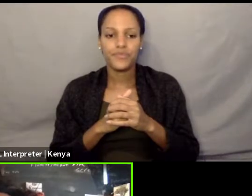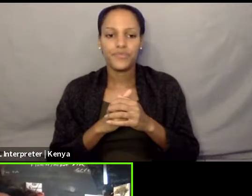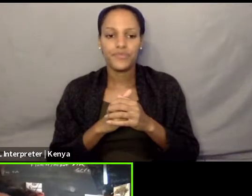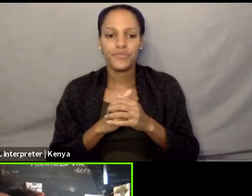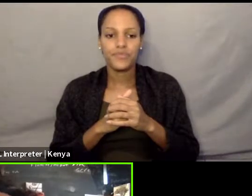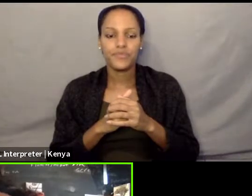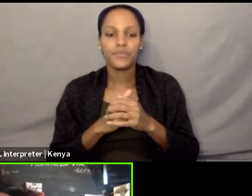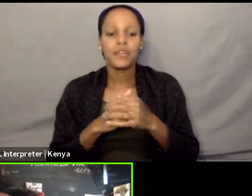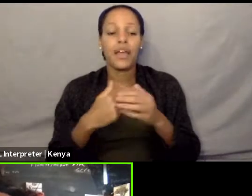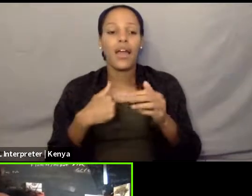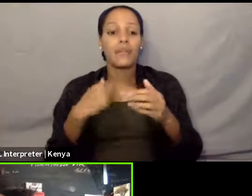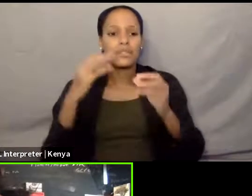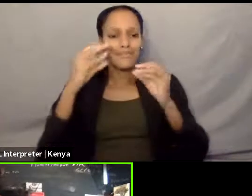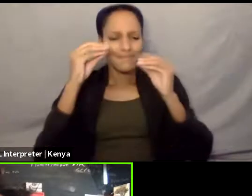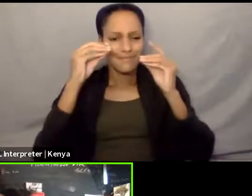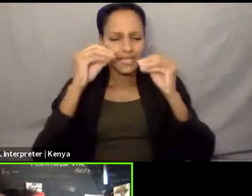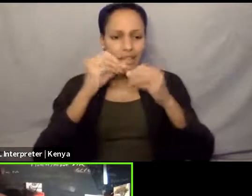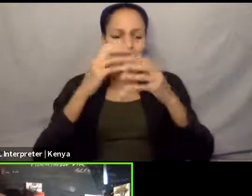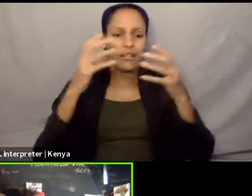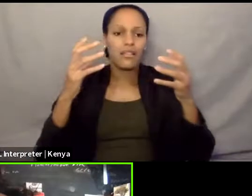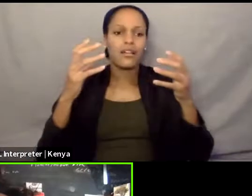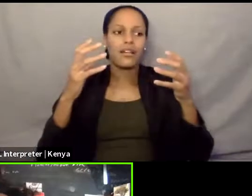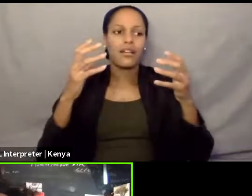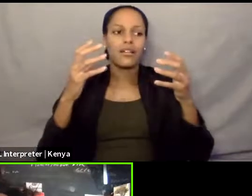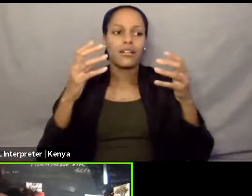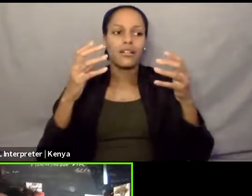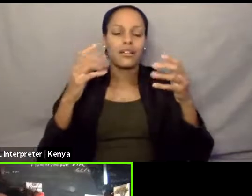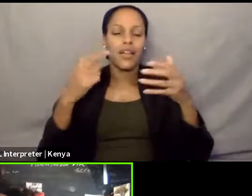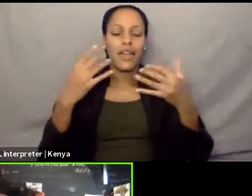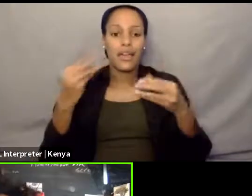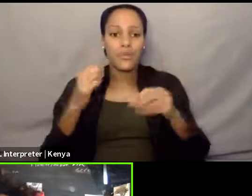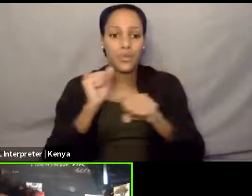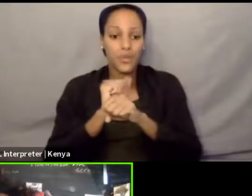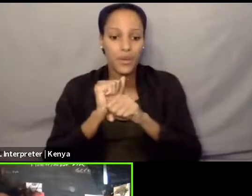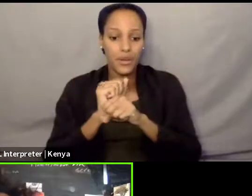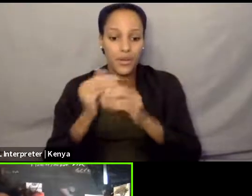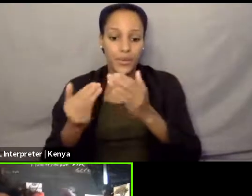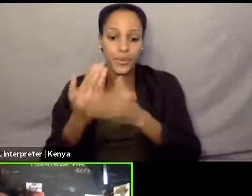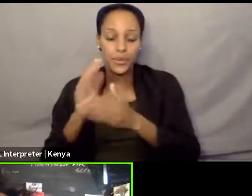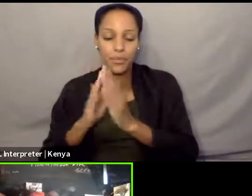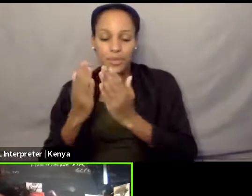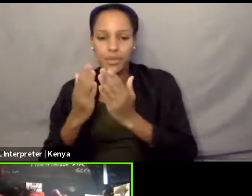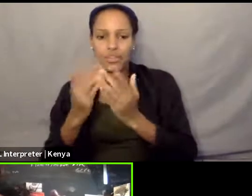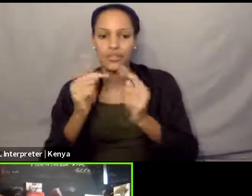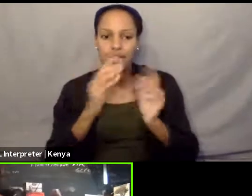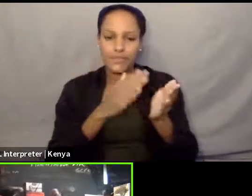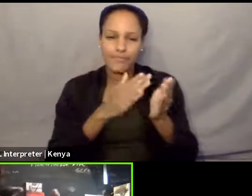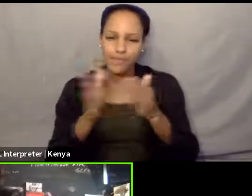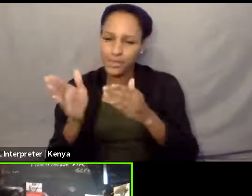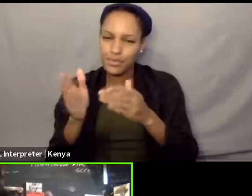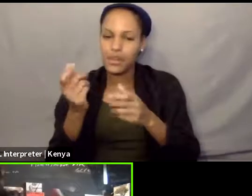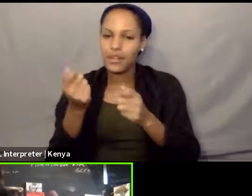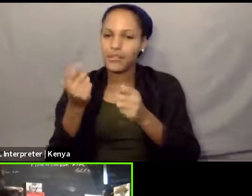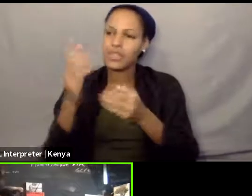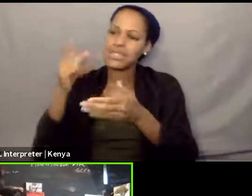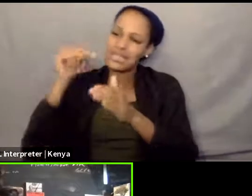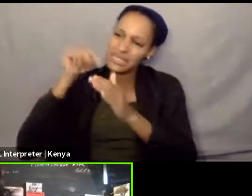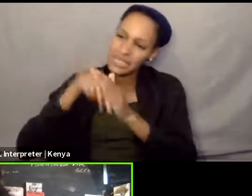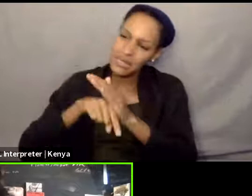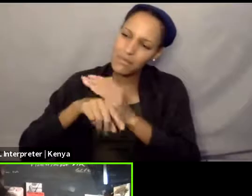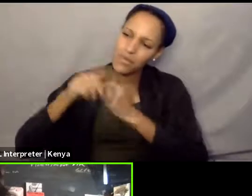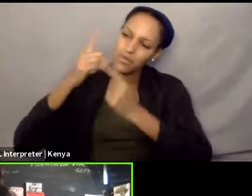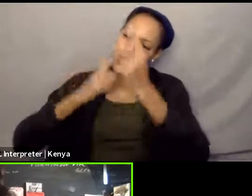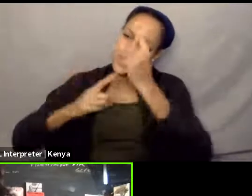I've been thinking a lot about, so now I'm working on this book that's a little bit more explicitly toward a kind of deeper, you know, wondering